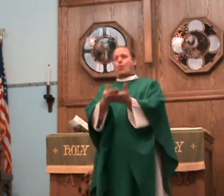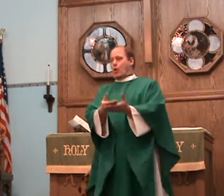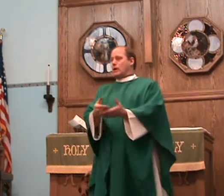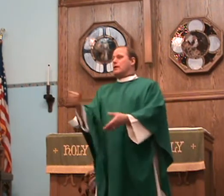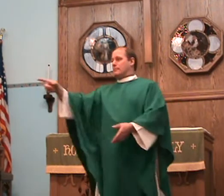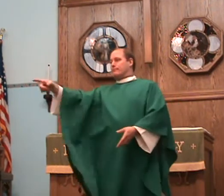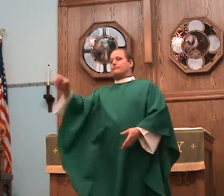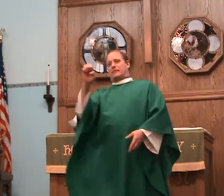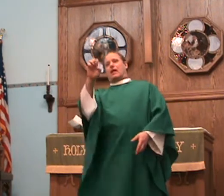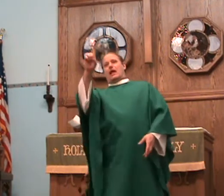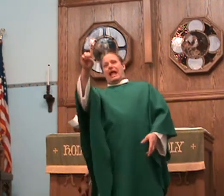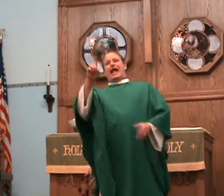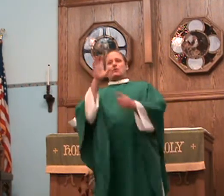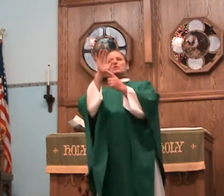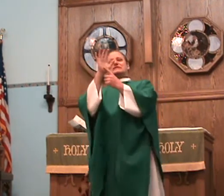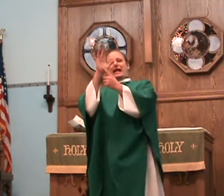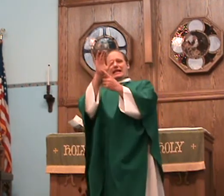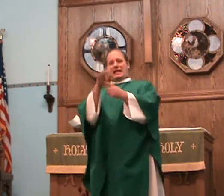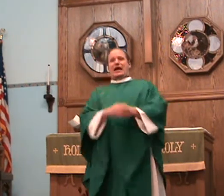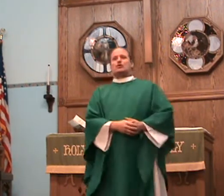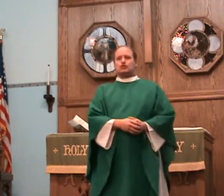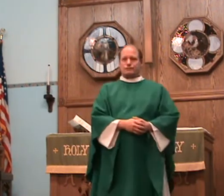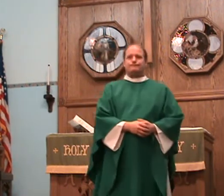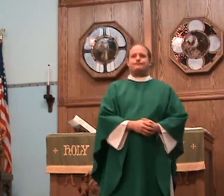born, Ed was lighting candles.